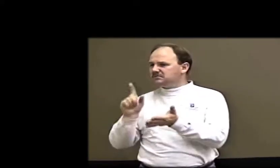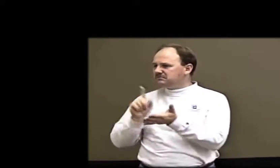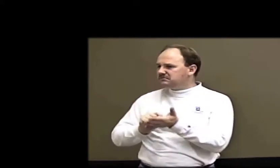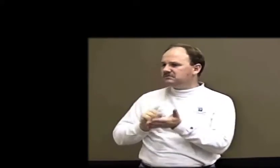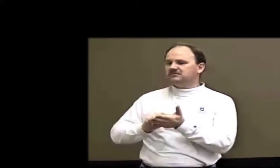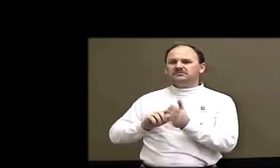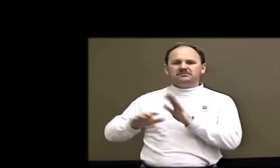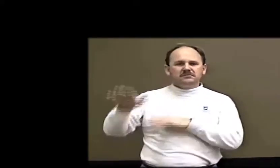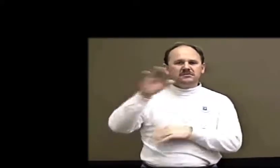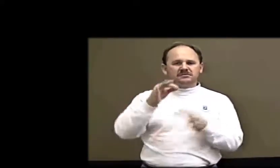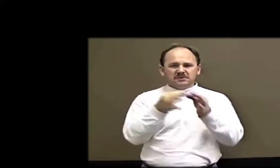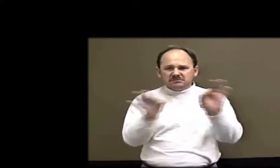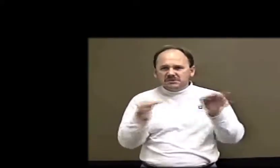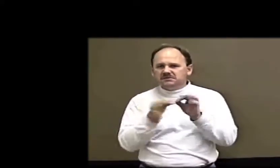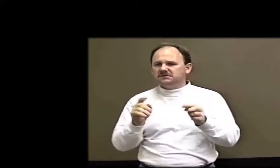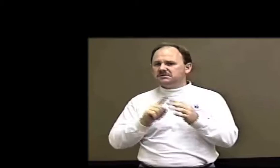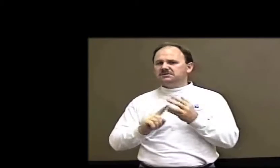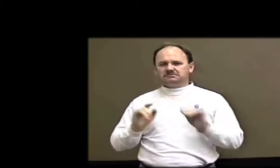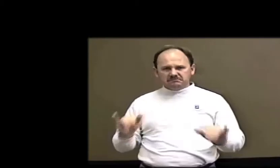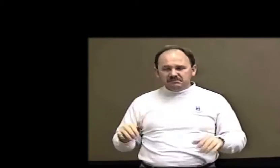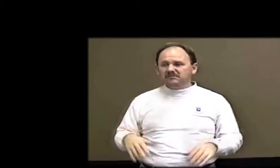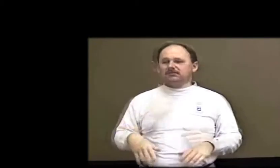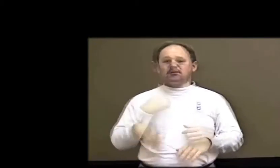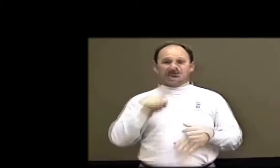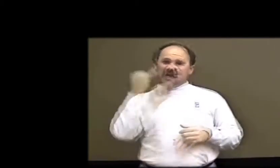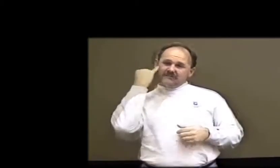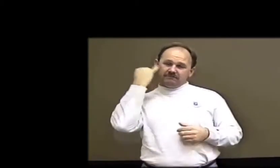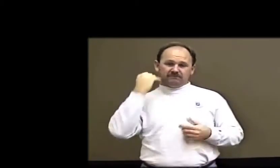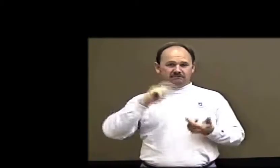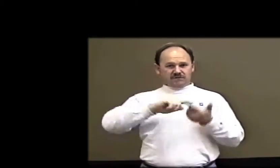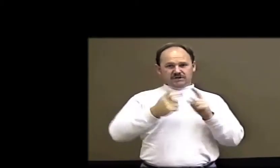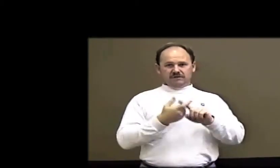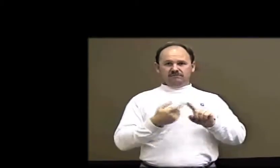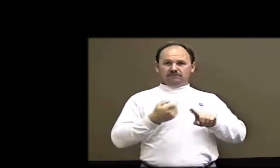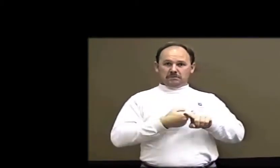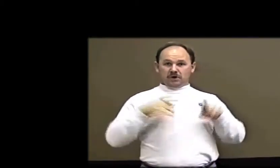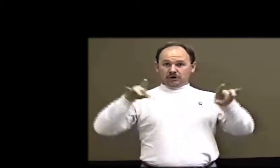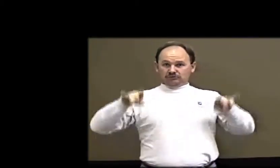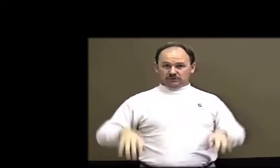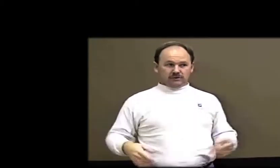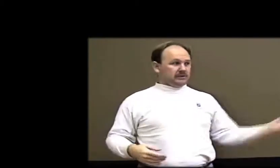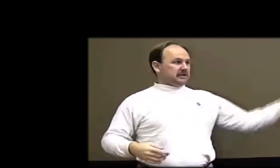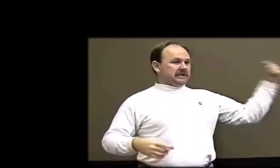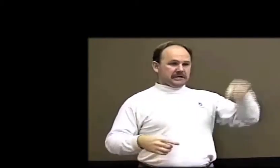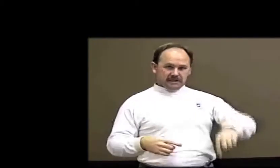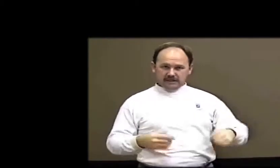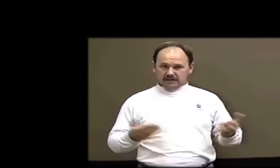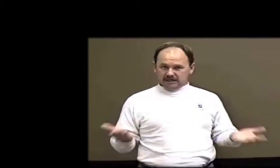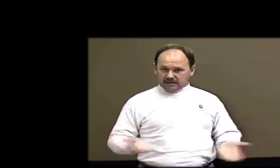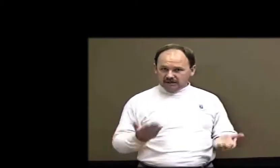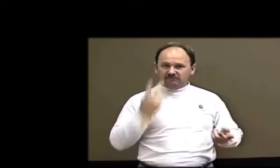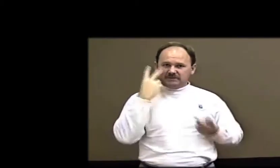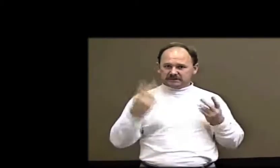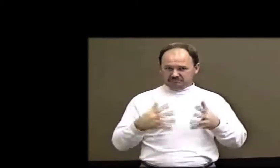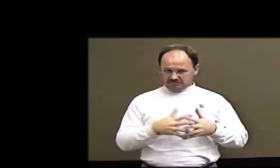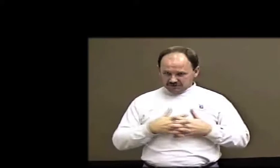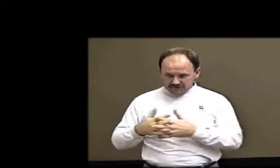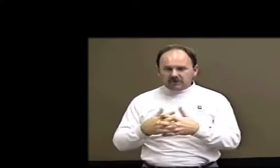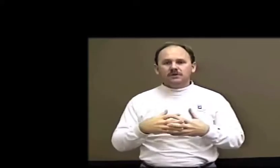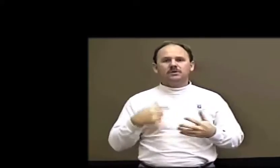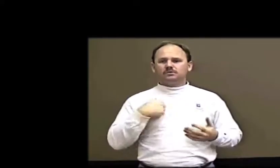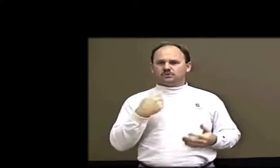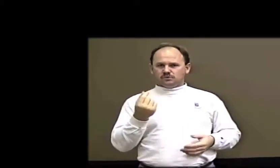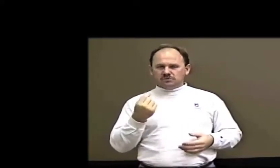Language. Here, I learn to transition between ASL and English. English is used for reading,